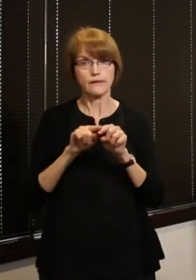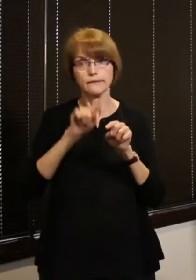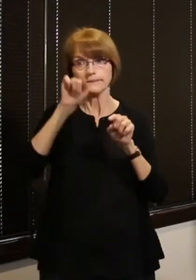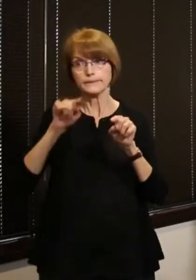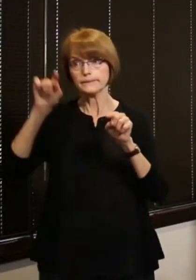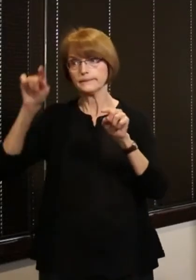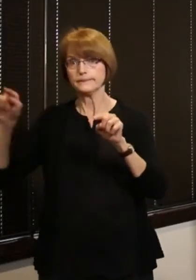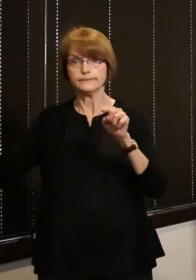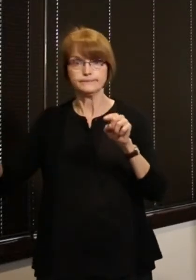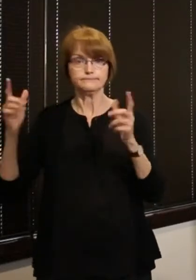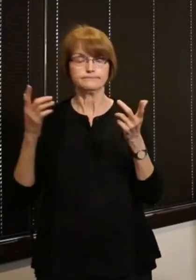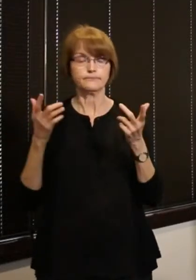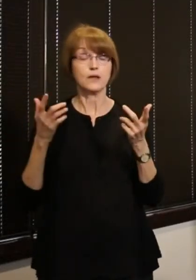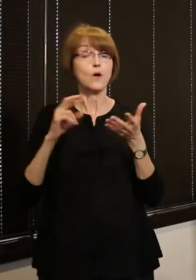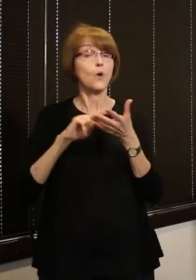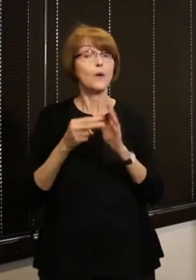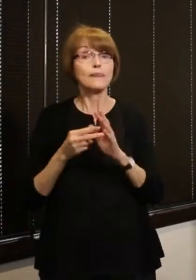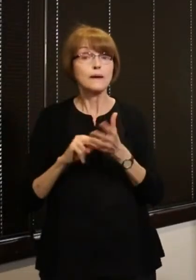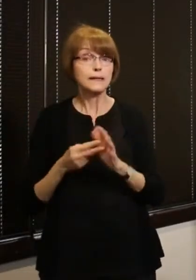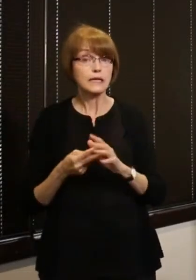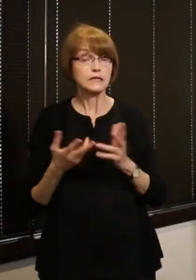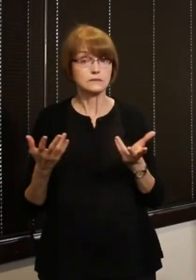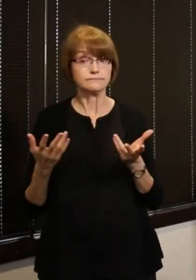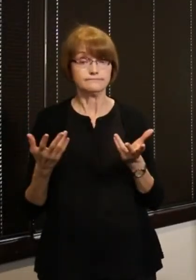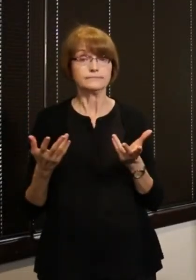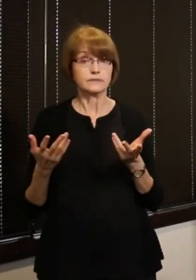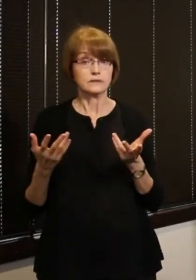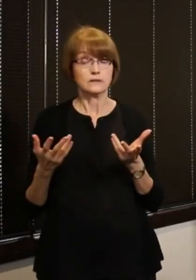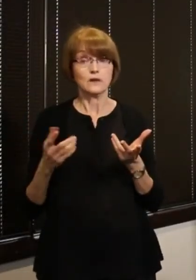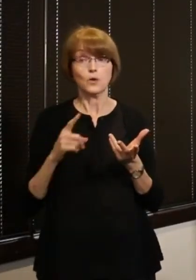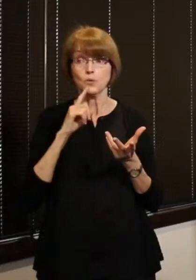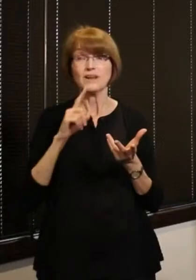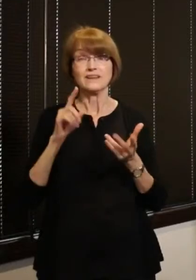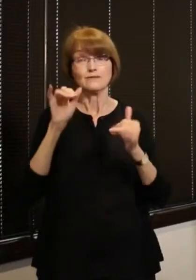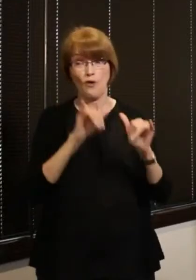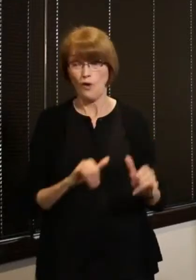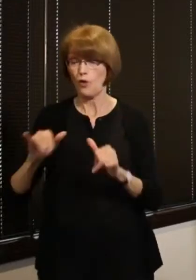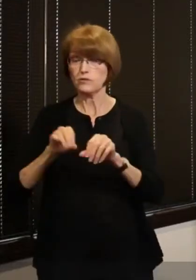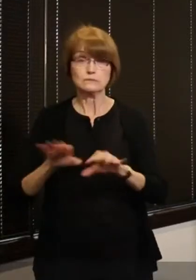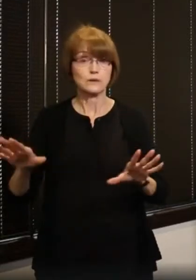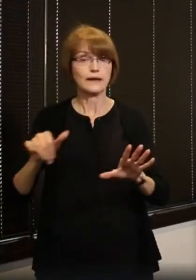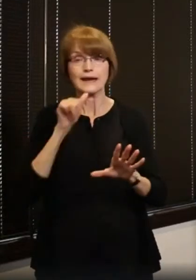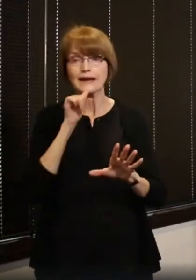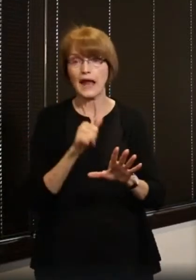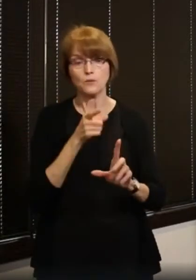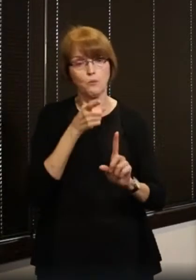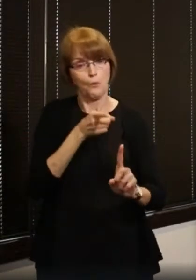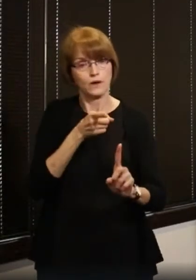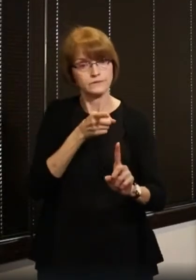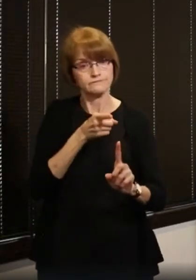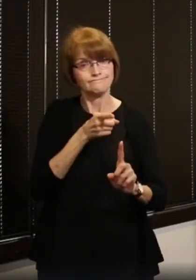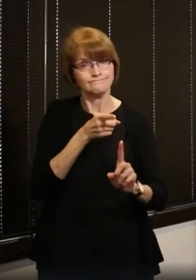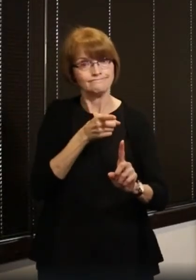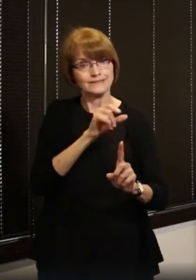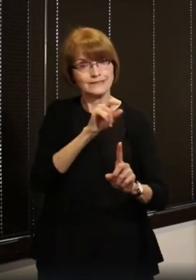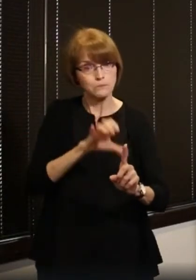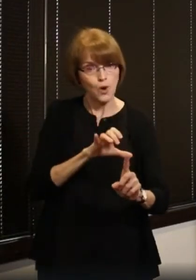spreading. And what that really means is it's spreading throughout the community. It's not isolated to any one zip code